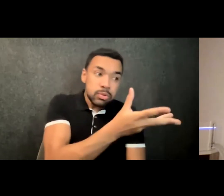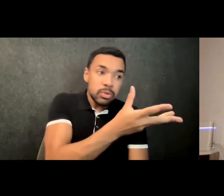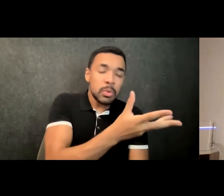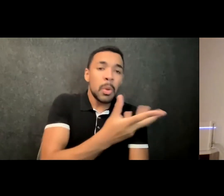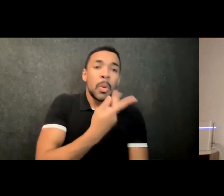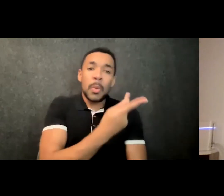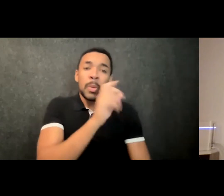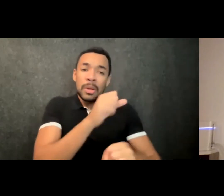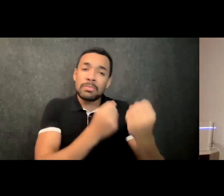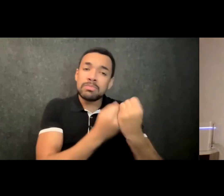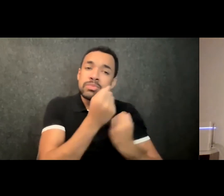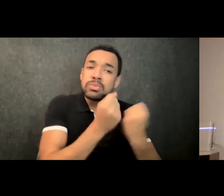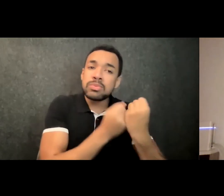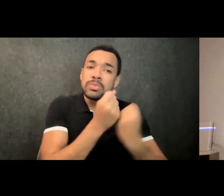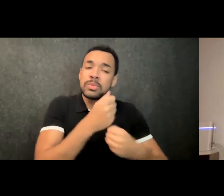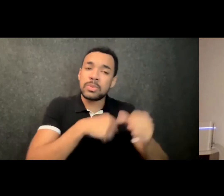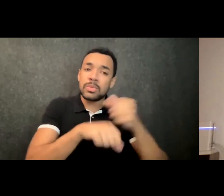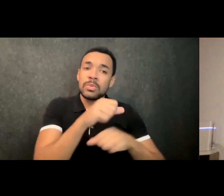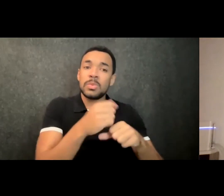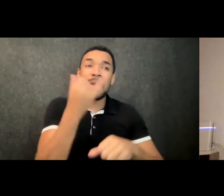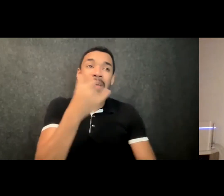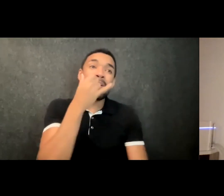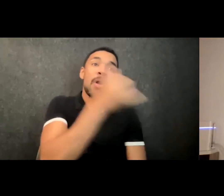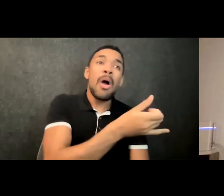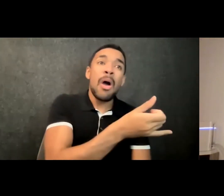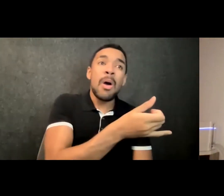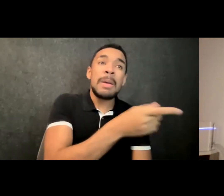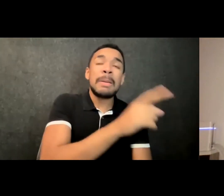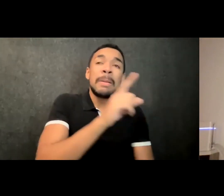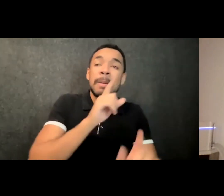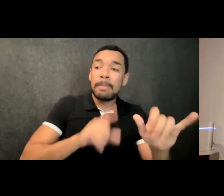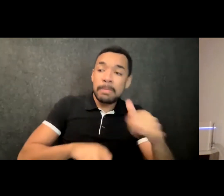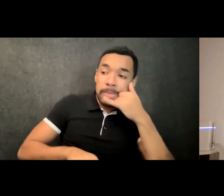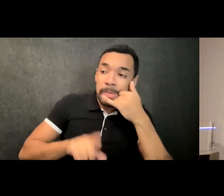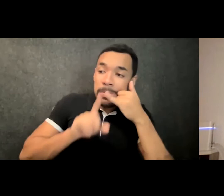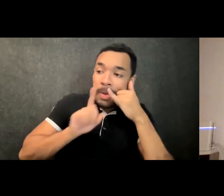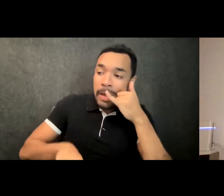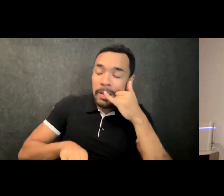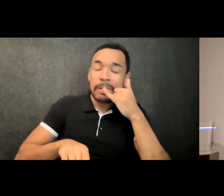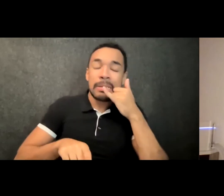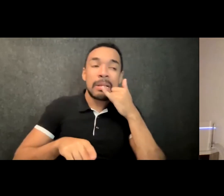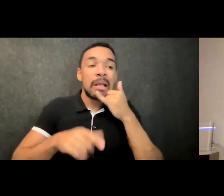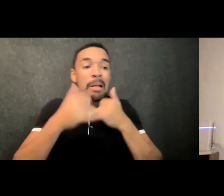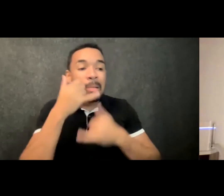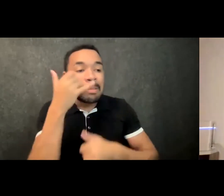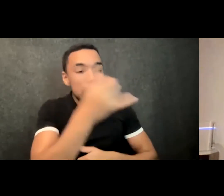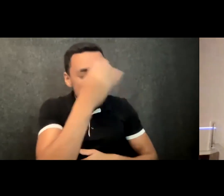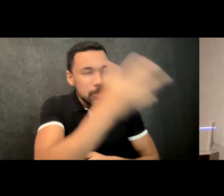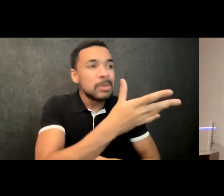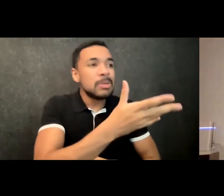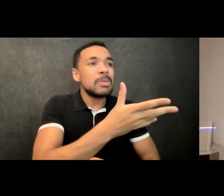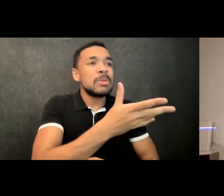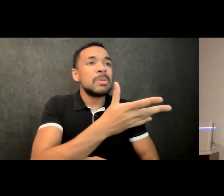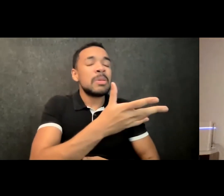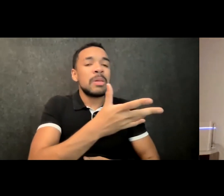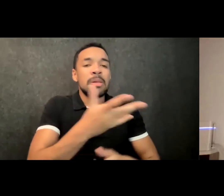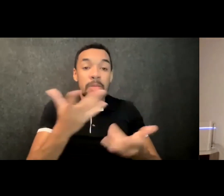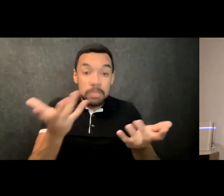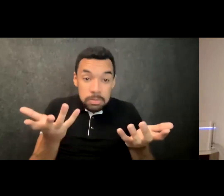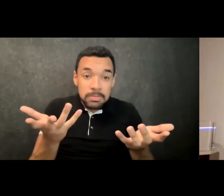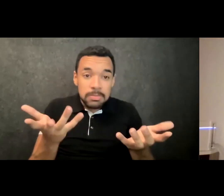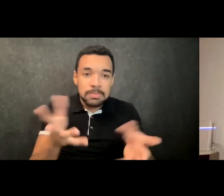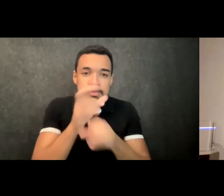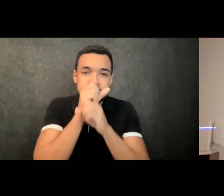I'd called, if he'd answered, if I'd told him. I didn't say any of this.